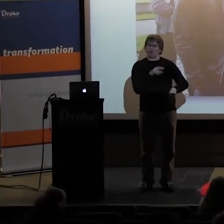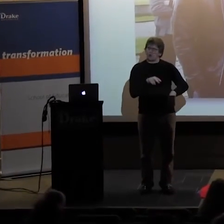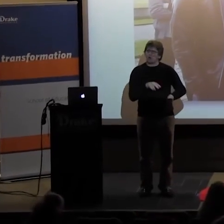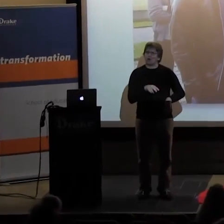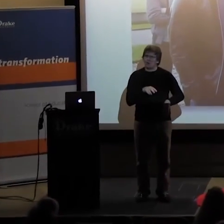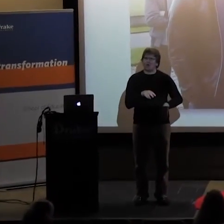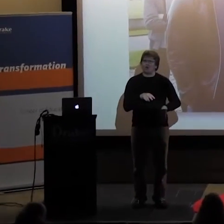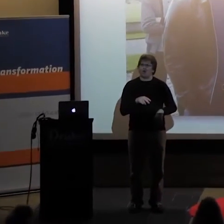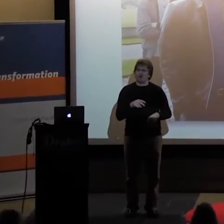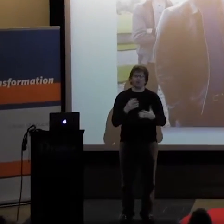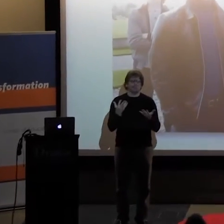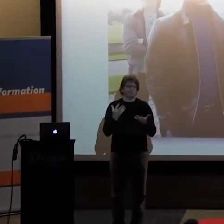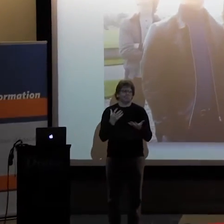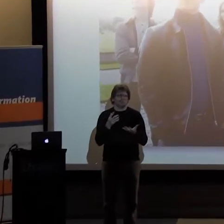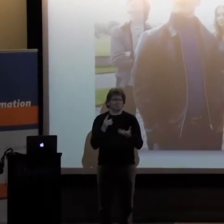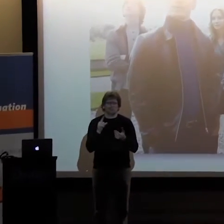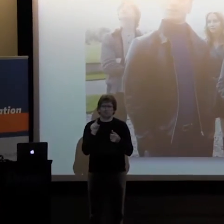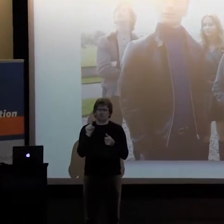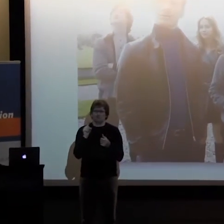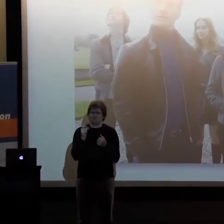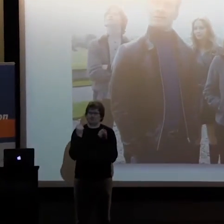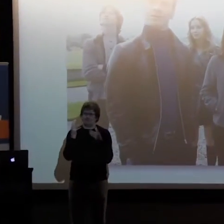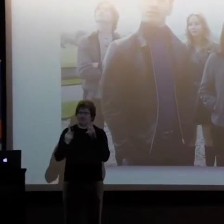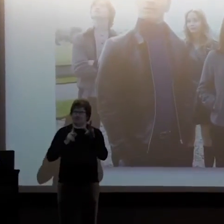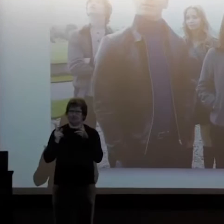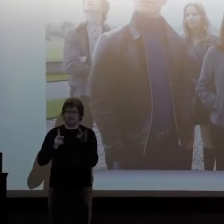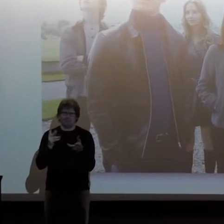If we were to see this group of people,